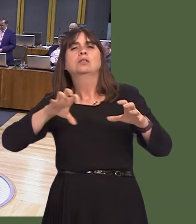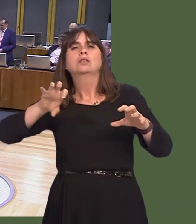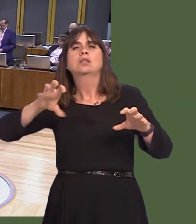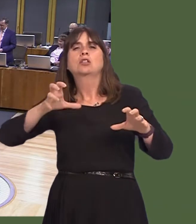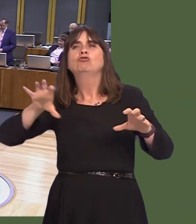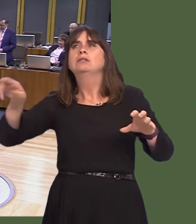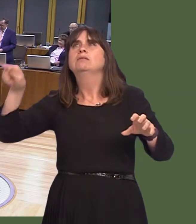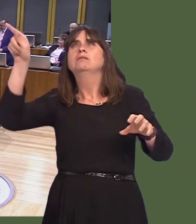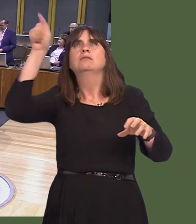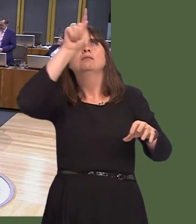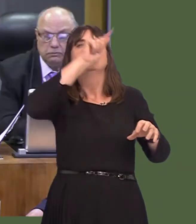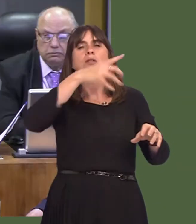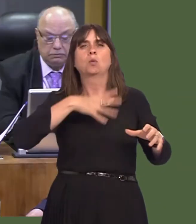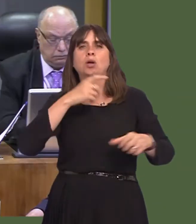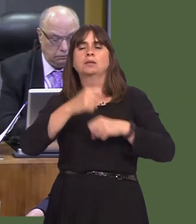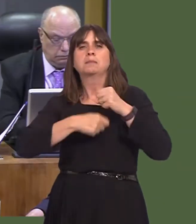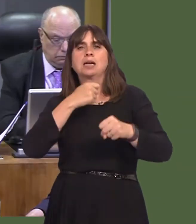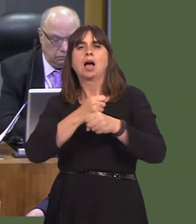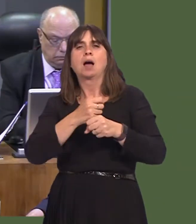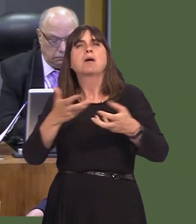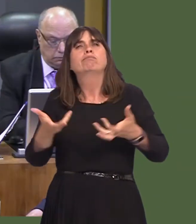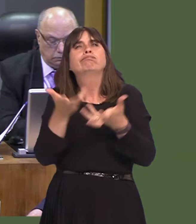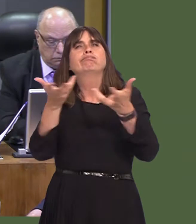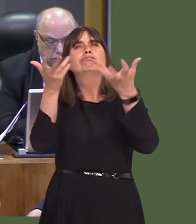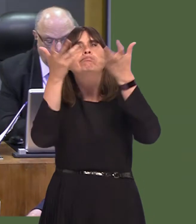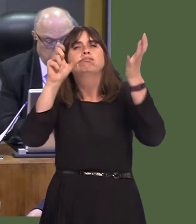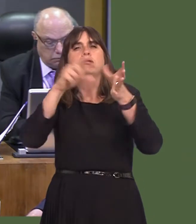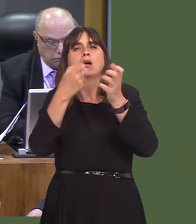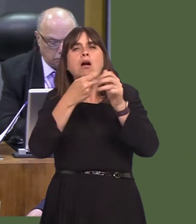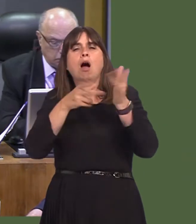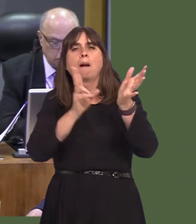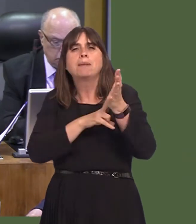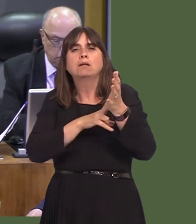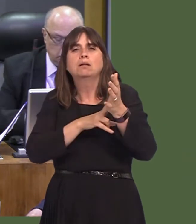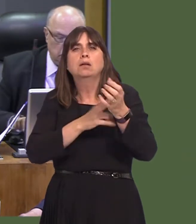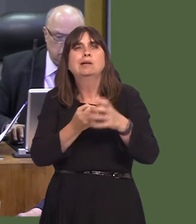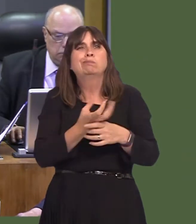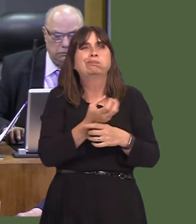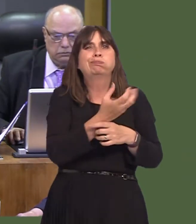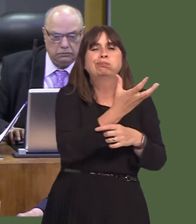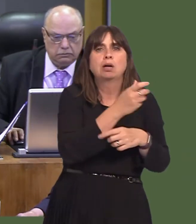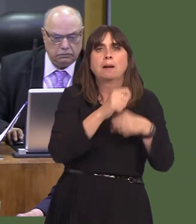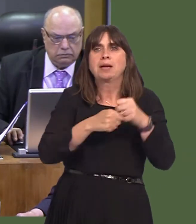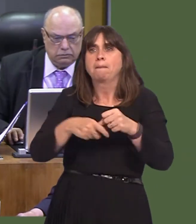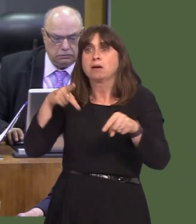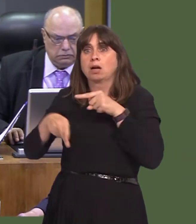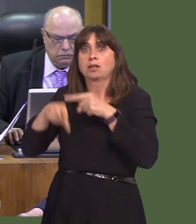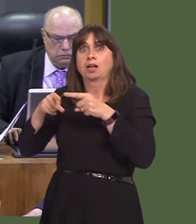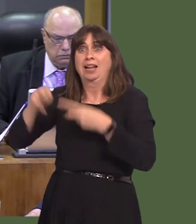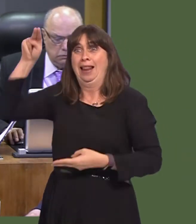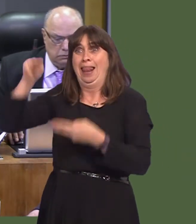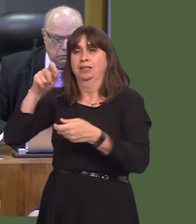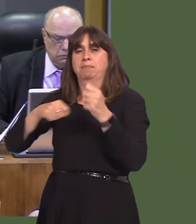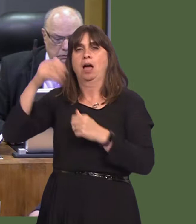early as 2025, and this would obviously have a significant impact on air quality. The Mayor of Greater Manchester, Andy